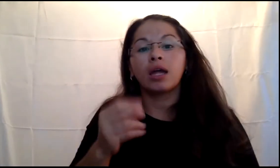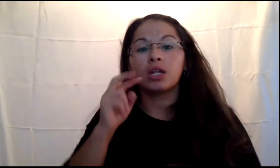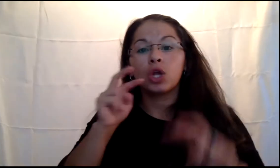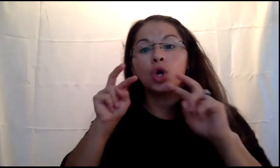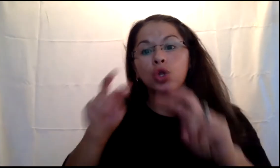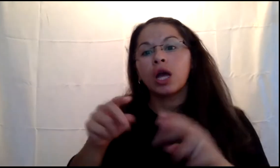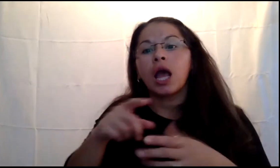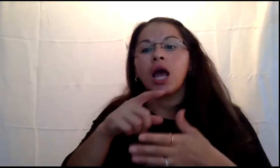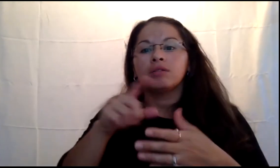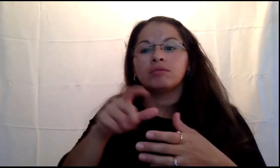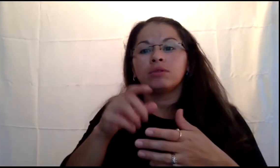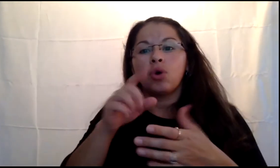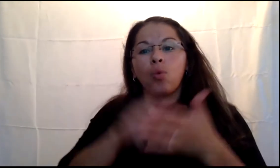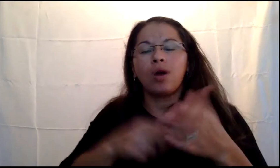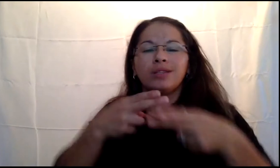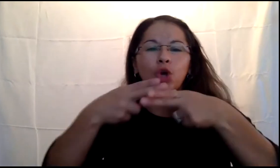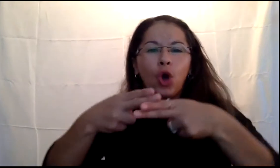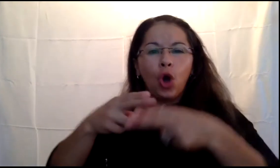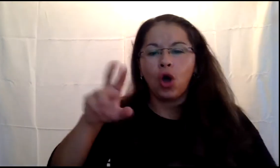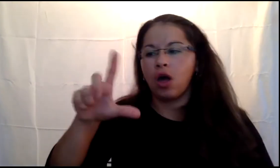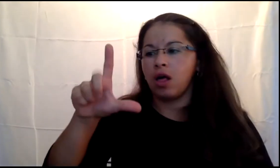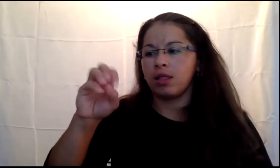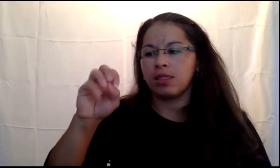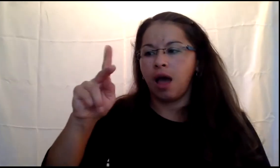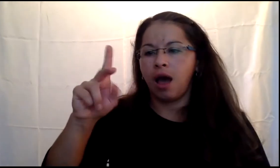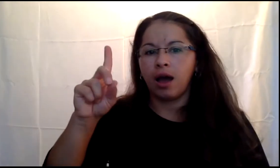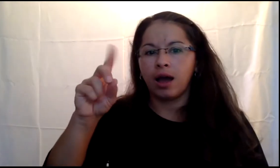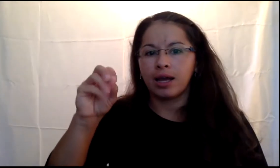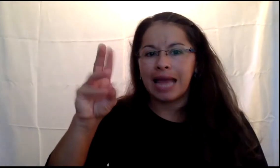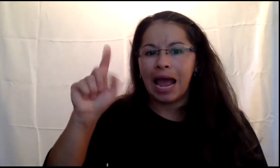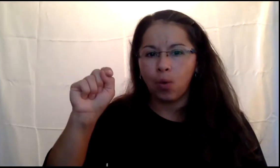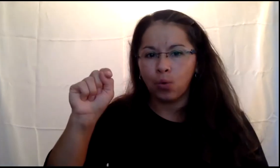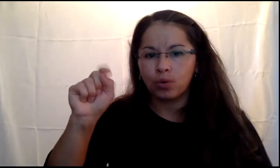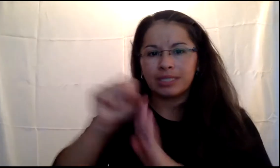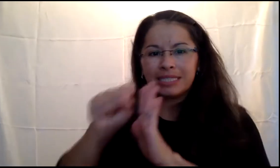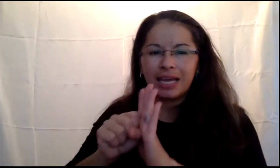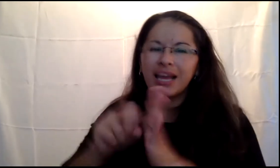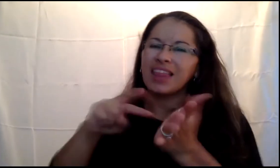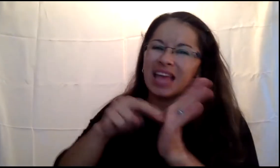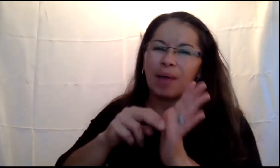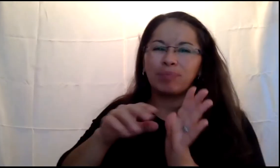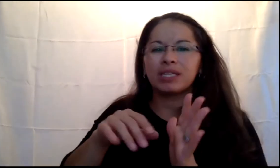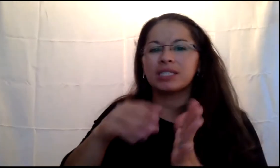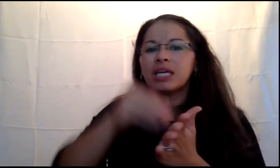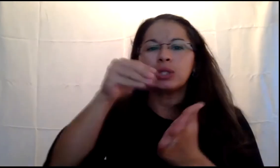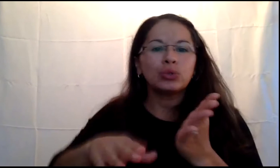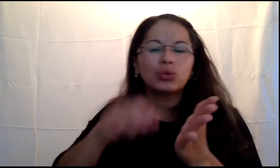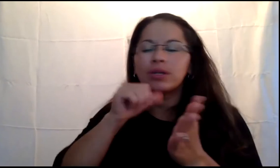state, usually it just means that that's those states where a student maybe is not eligible because of law or certain policies